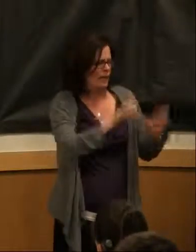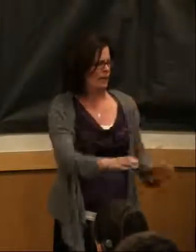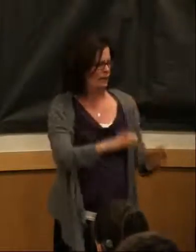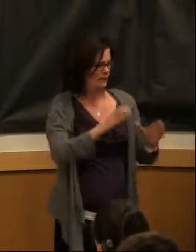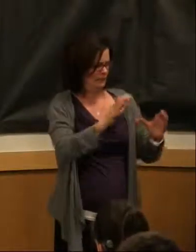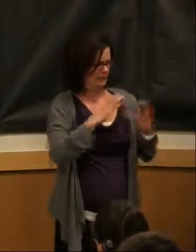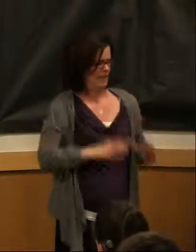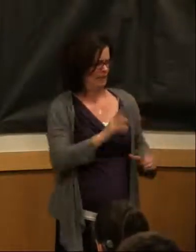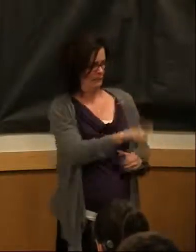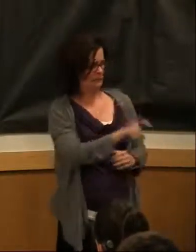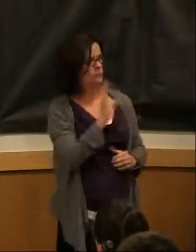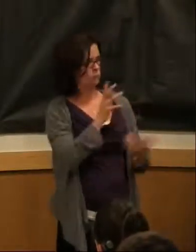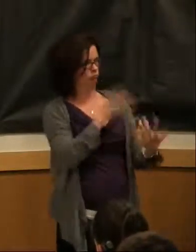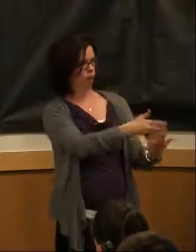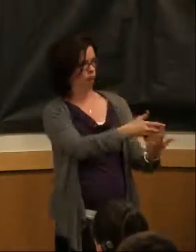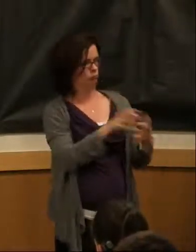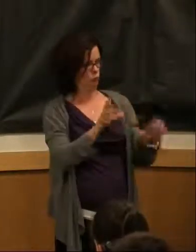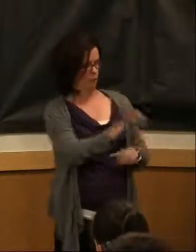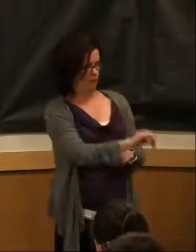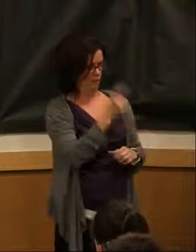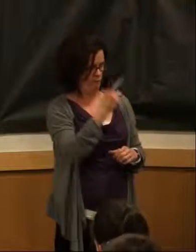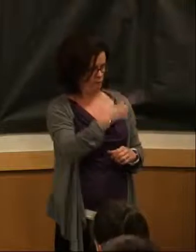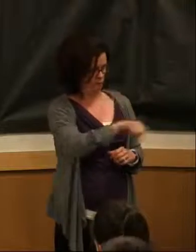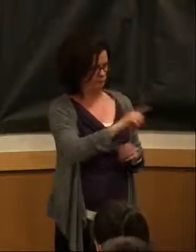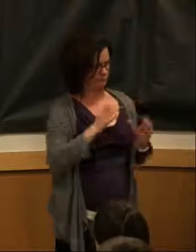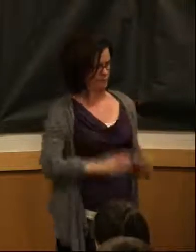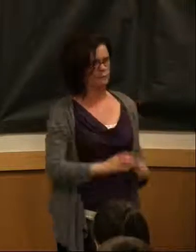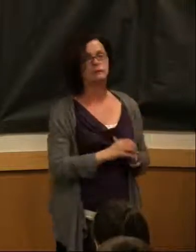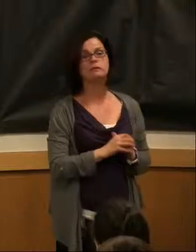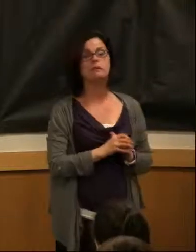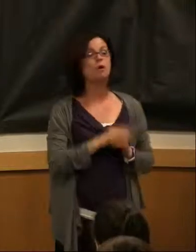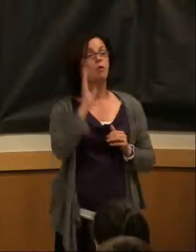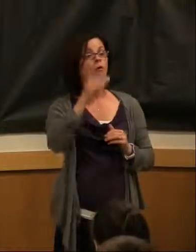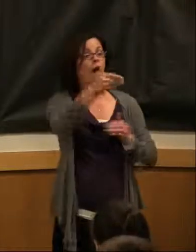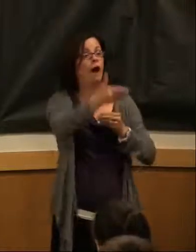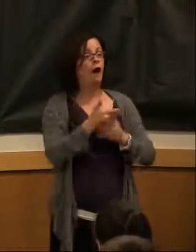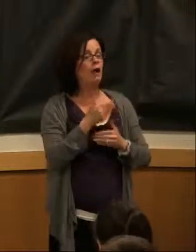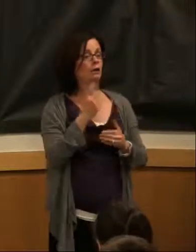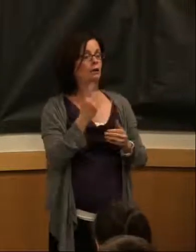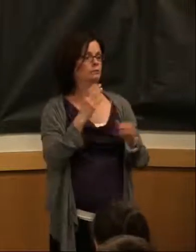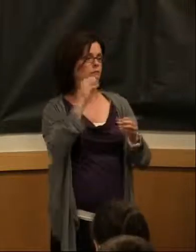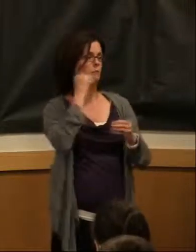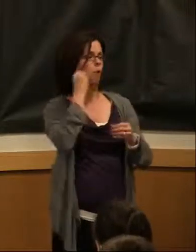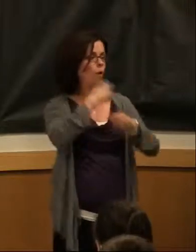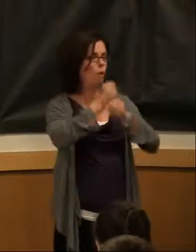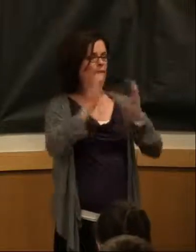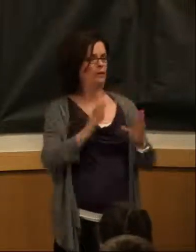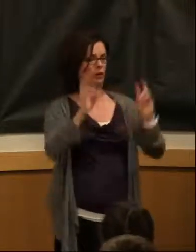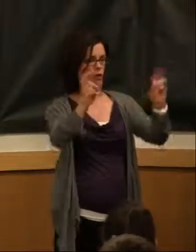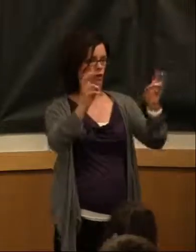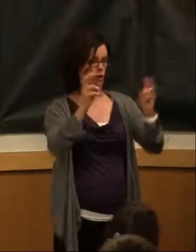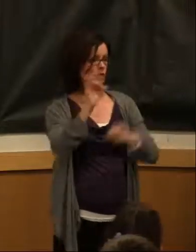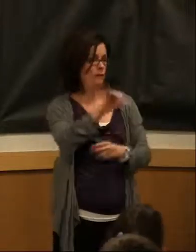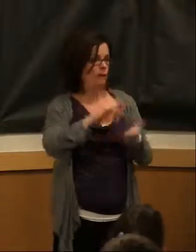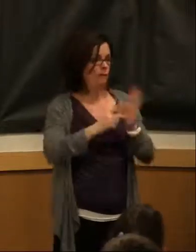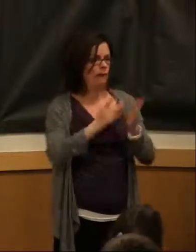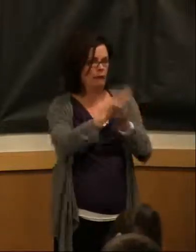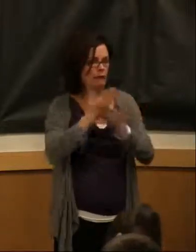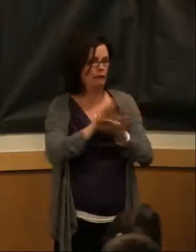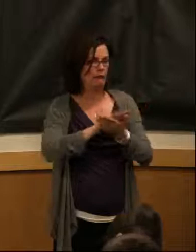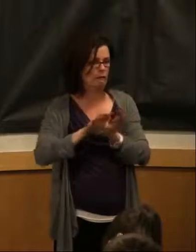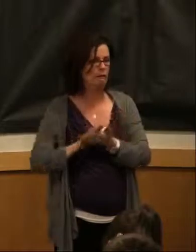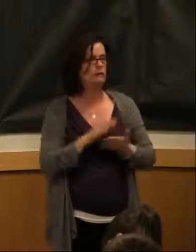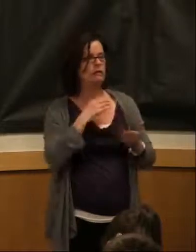need. Then we also hire just homemakers. And homemakers, they're not allowed to touch the client in any way,